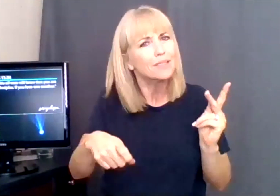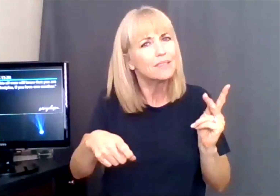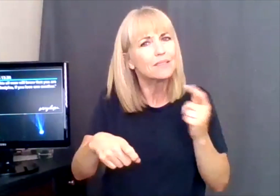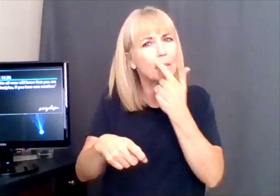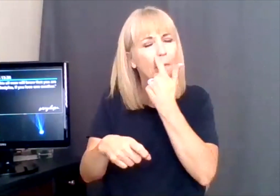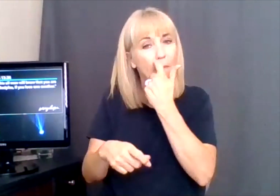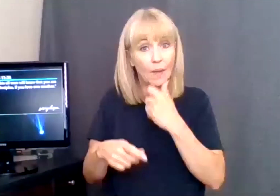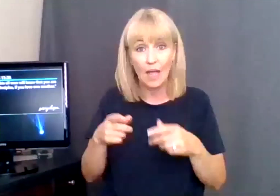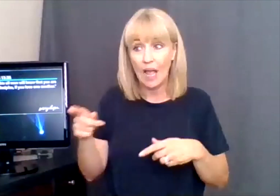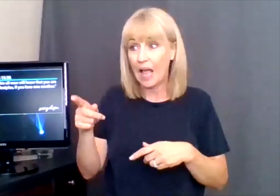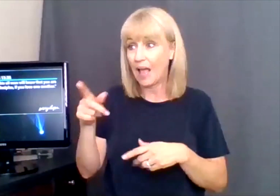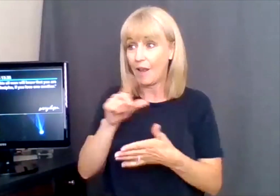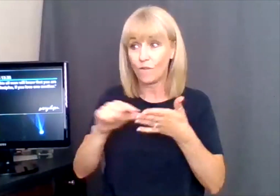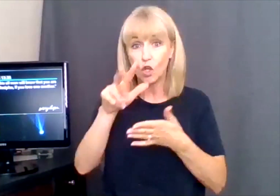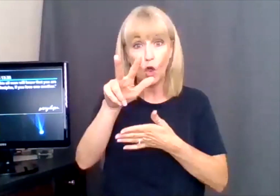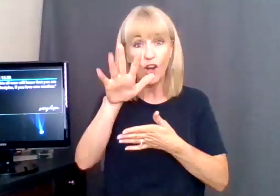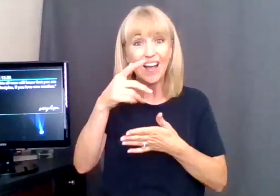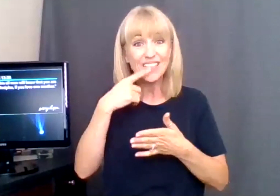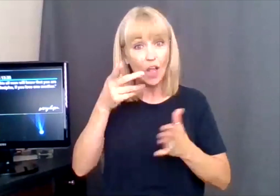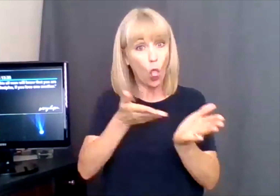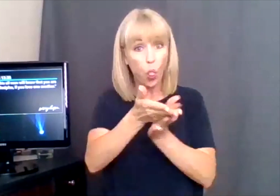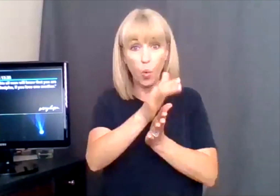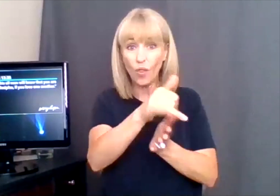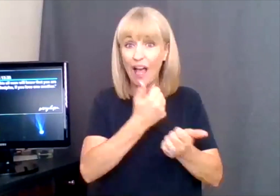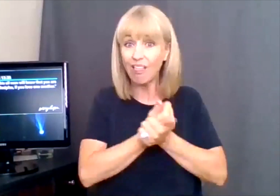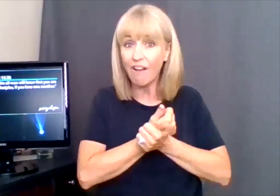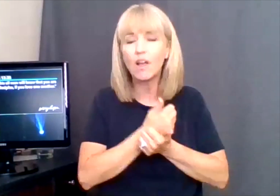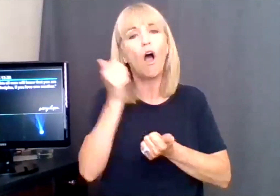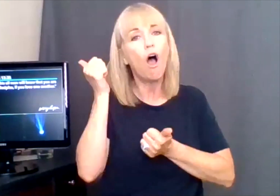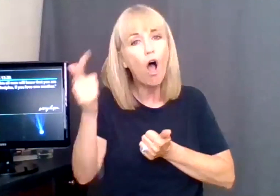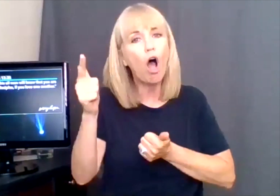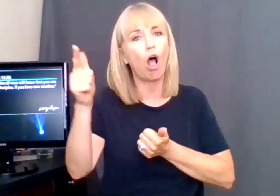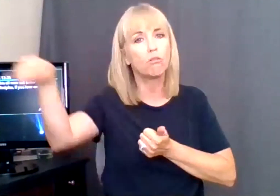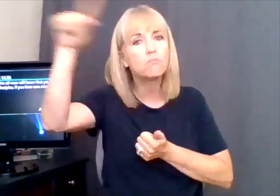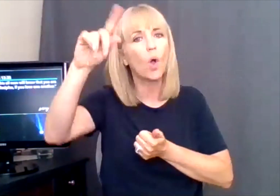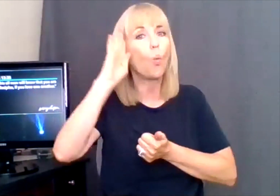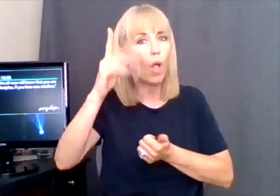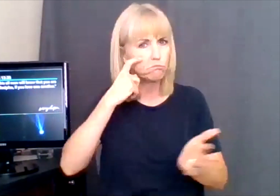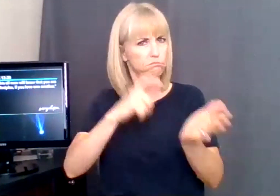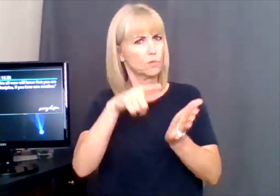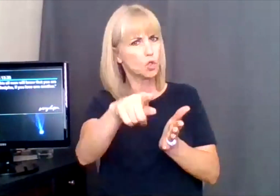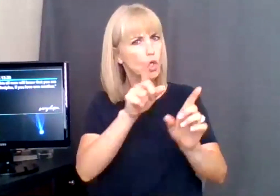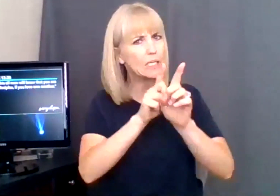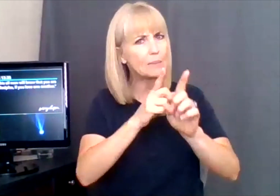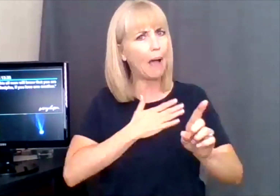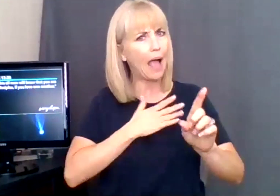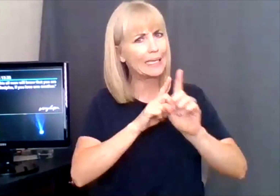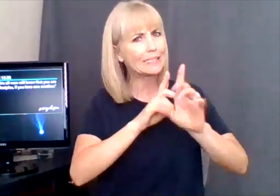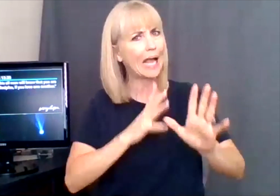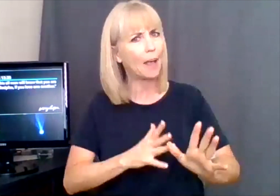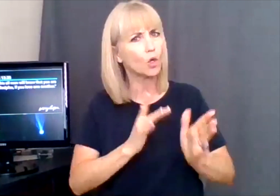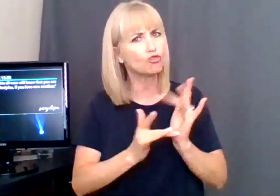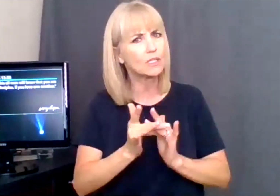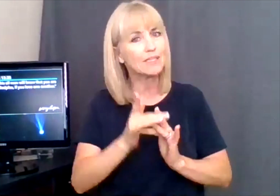says, by this will all men know that you're my disciples if you love one another. So